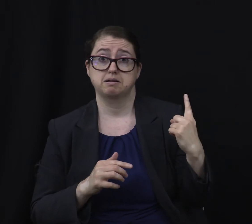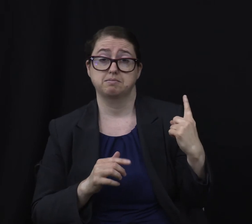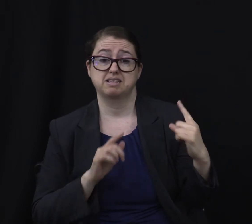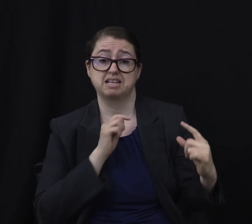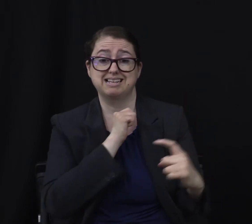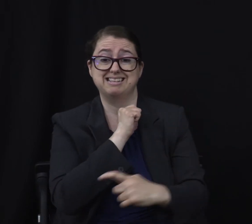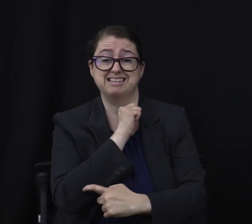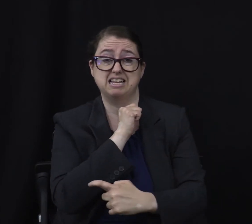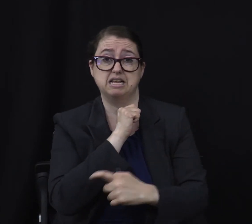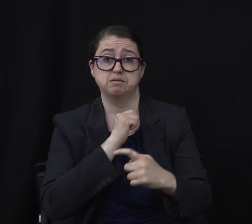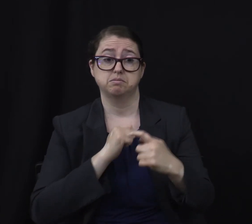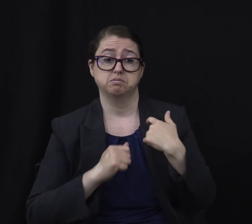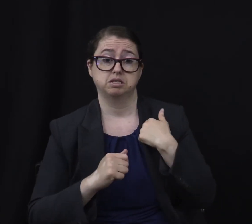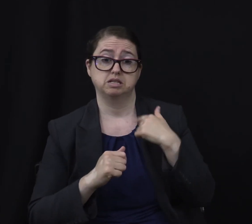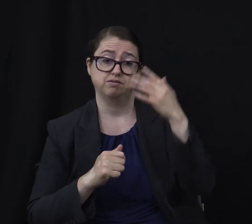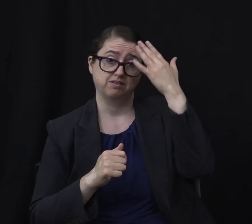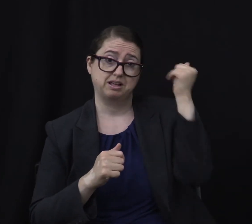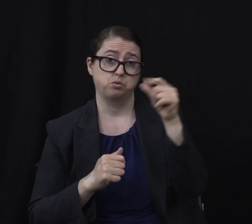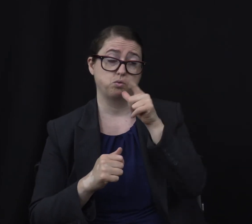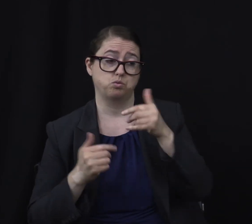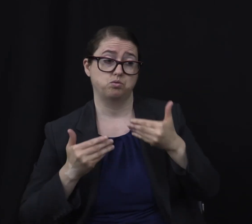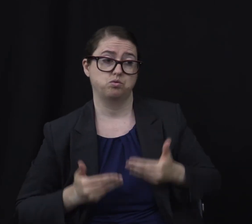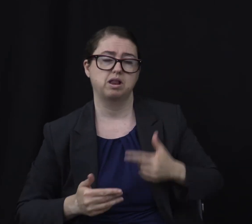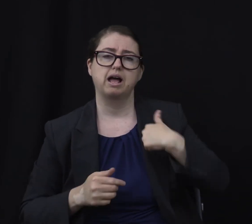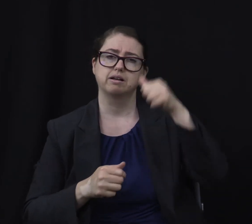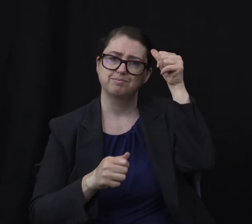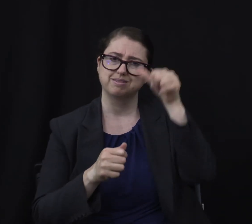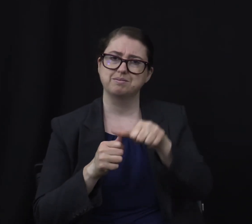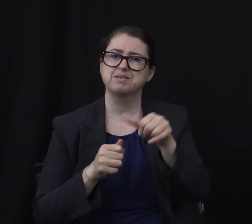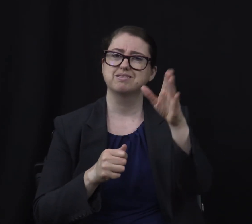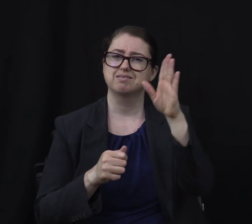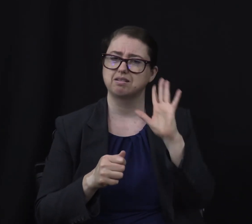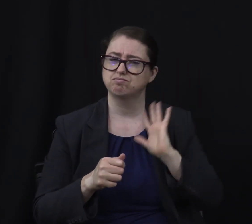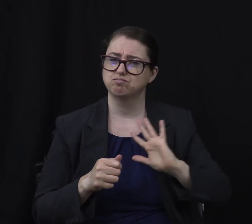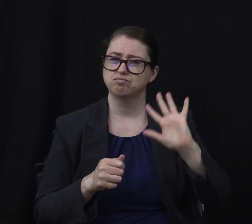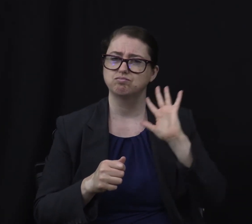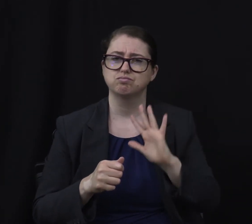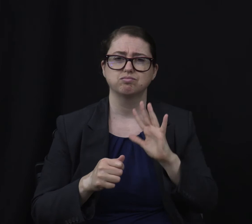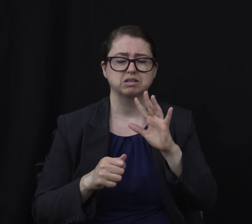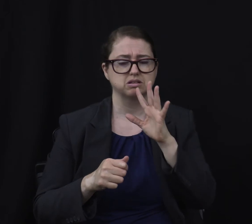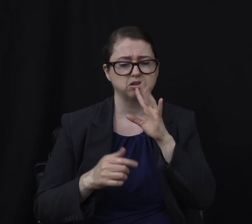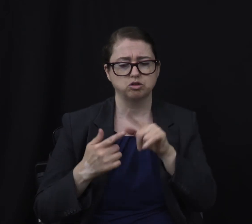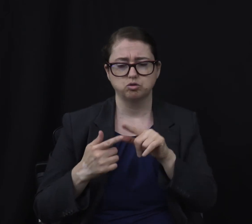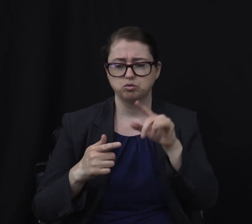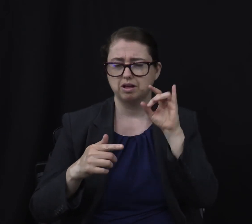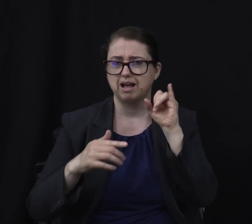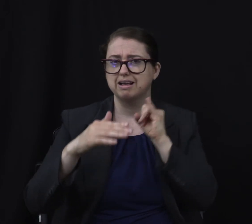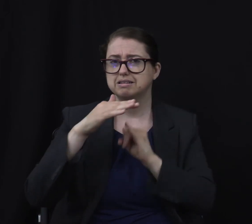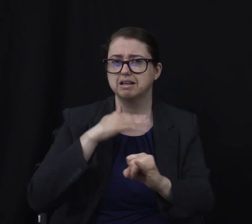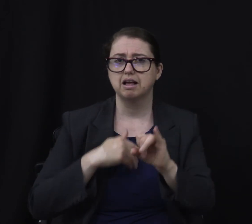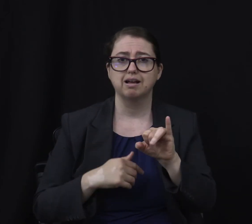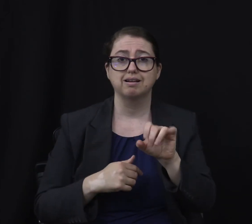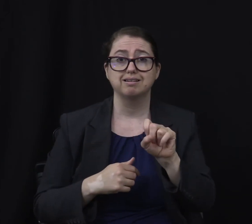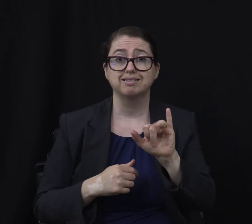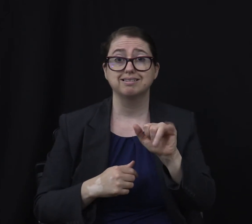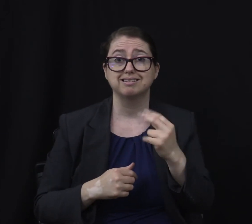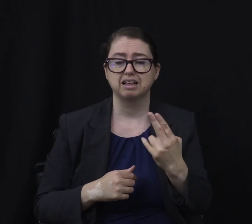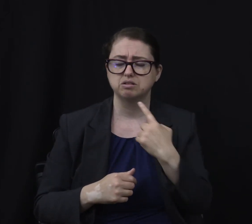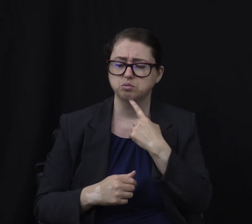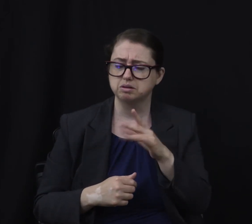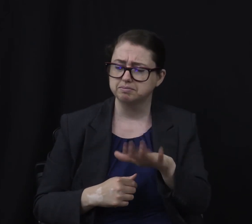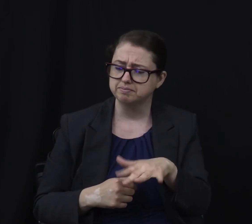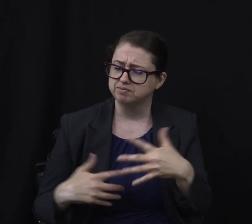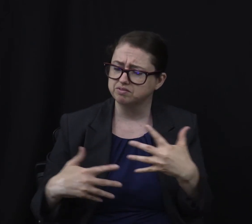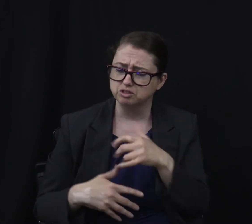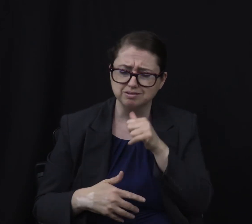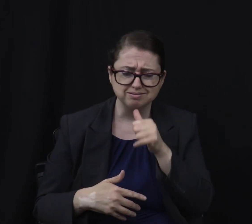I am, I remember when the Lord spoke through the prophet Isaiah, "Fear not, for I have redeemed you. I have called